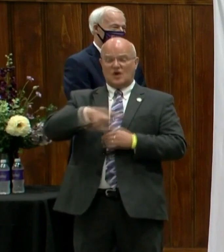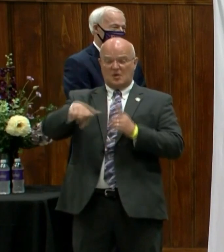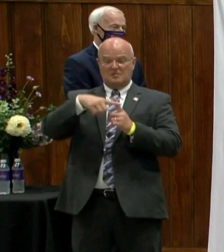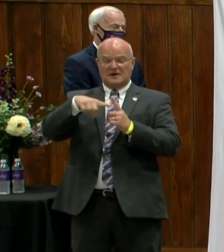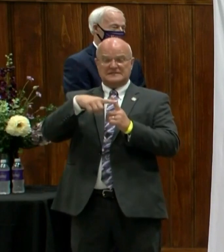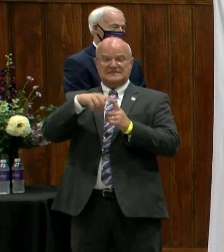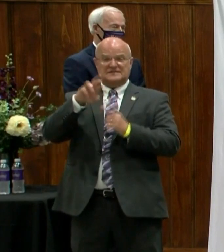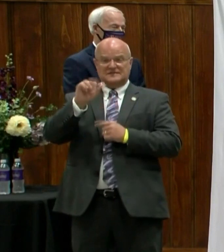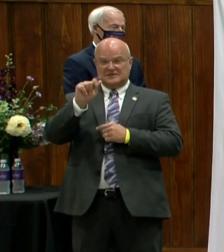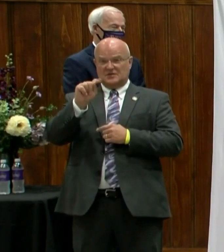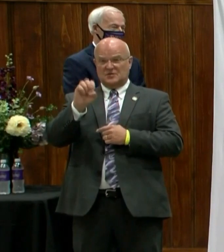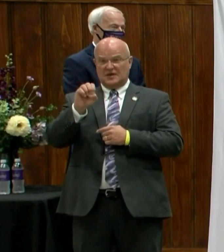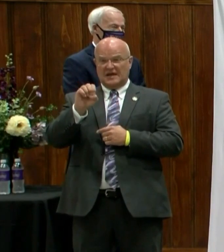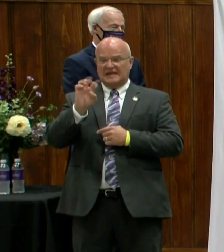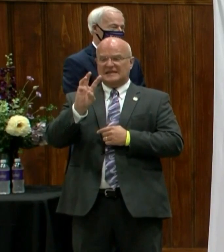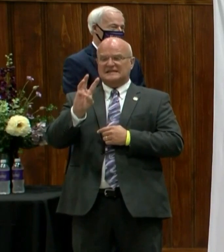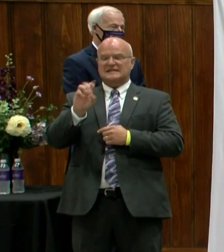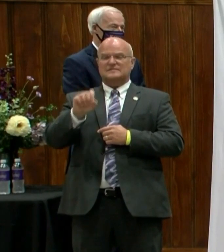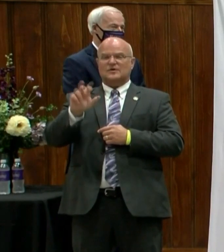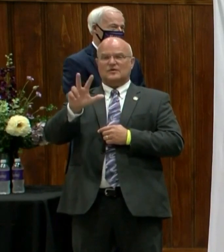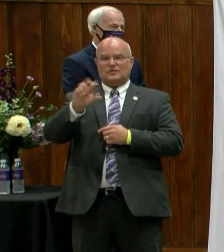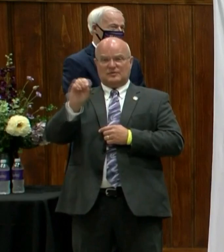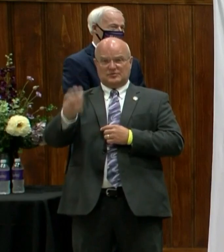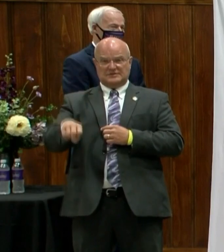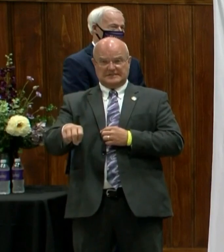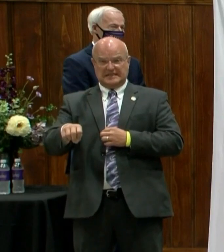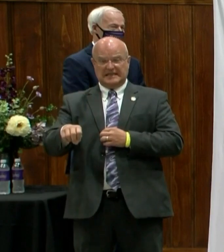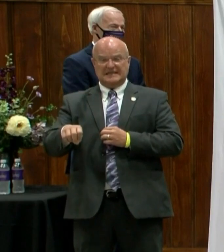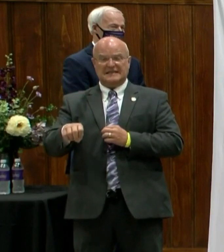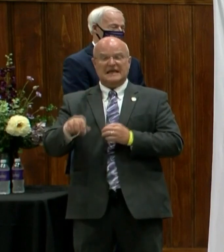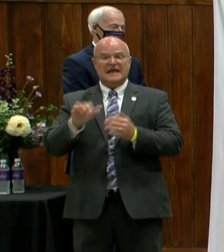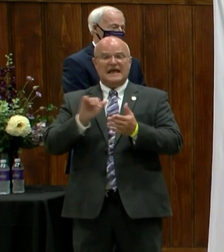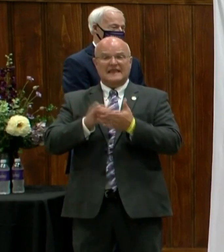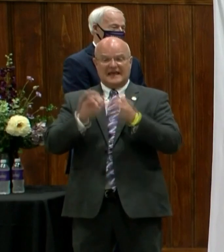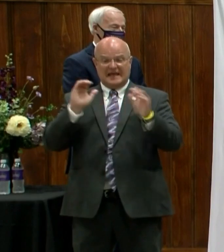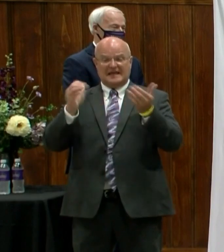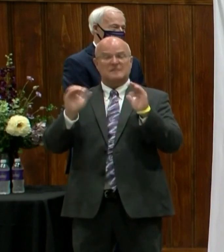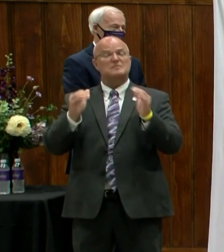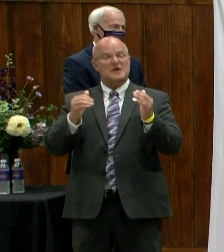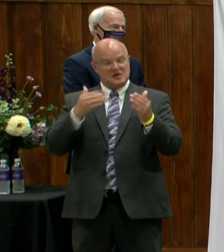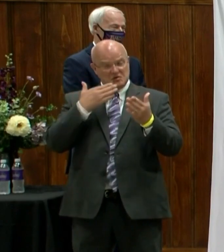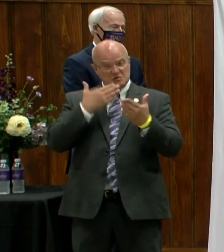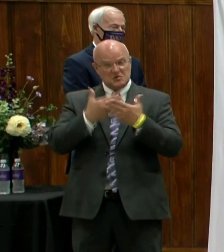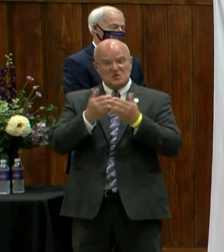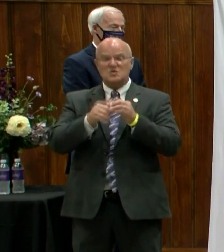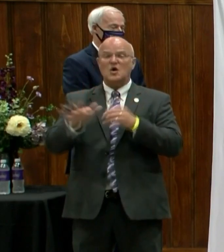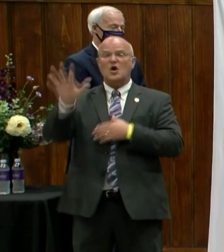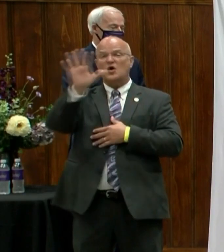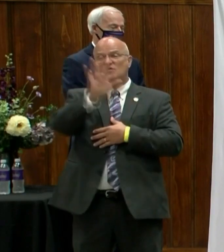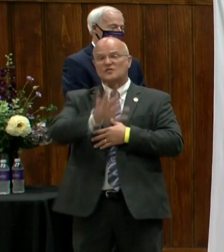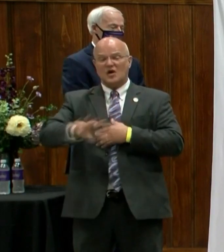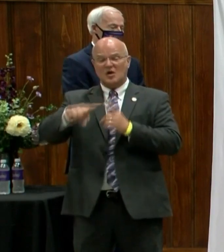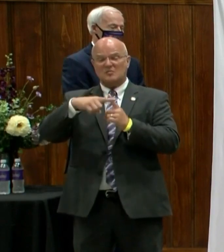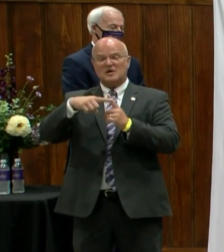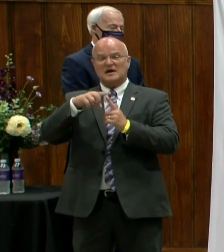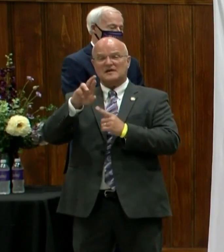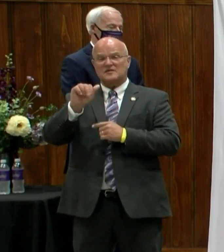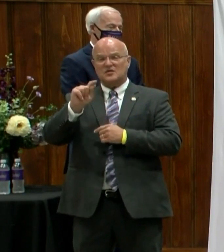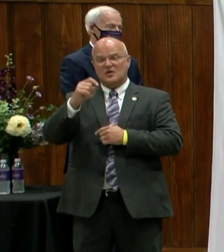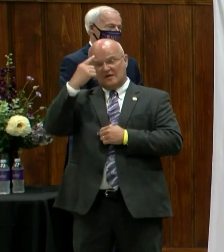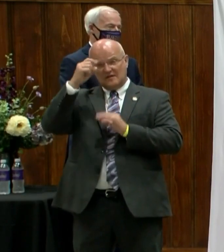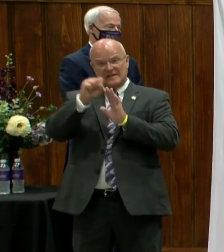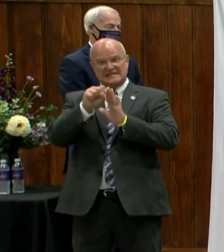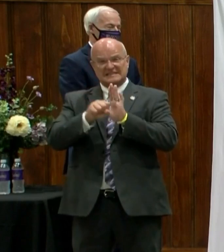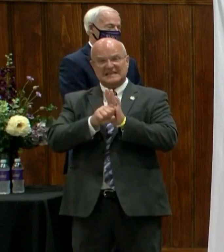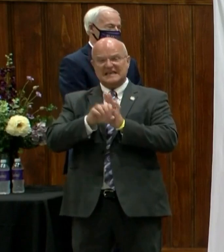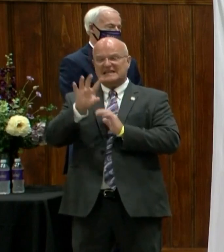in Faulkner County of 6.3%. And that compares favorably to our overall positivity rate for the state,